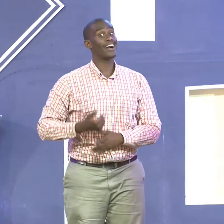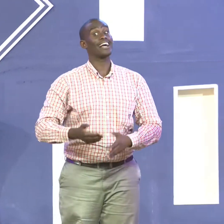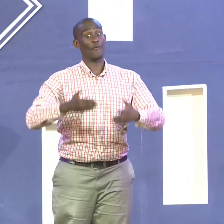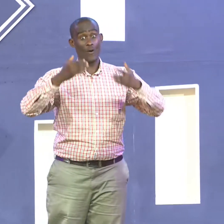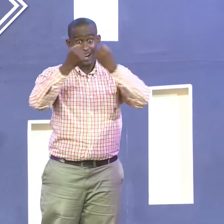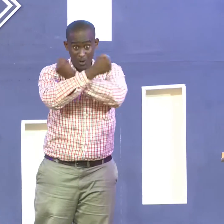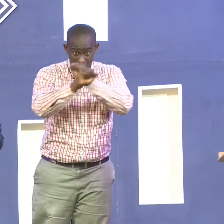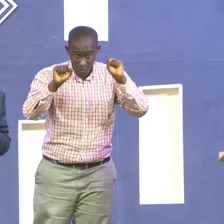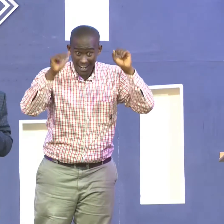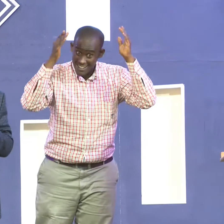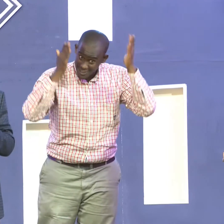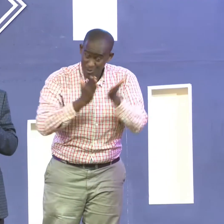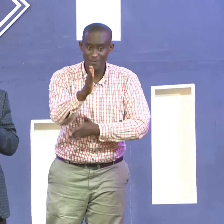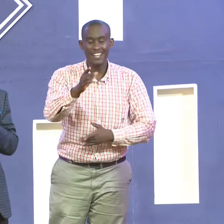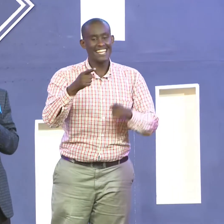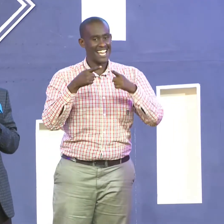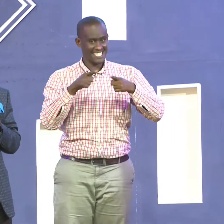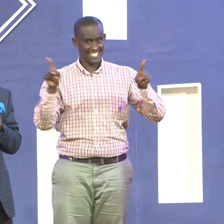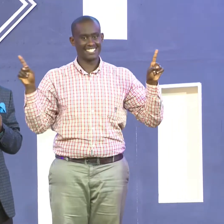you're saved.